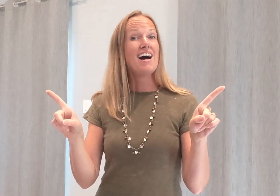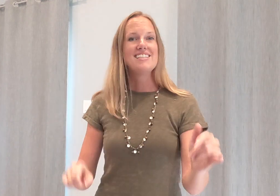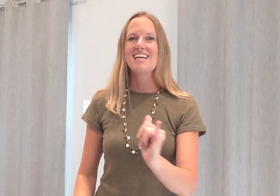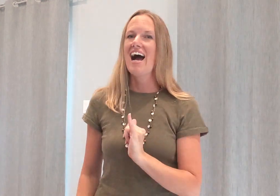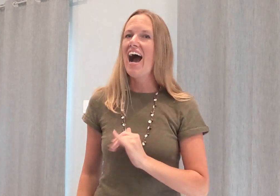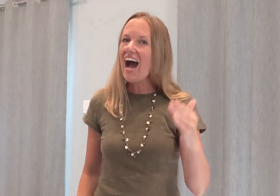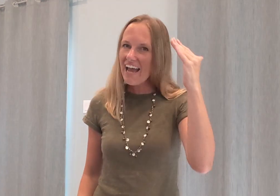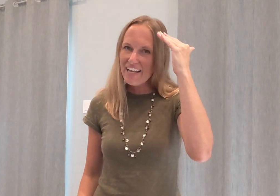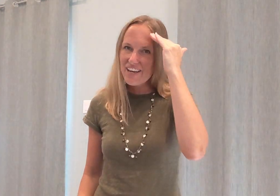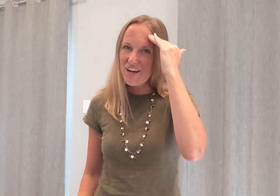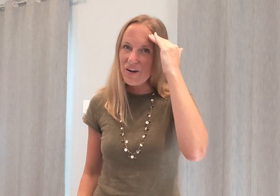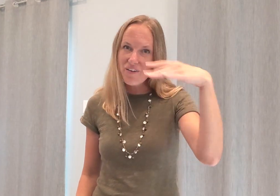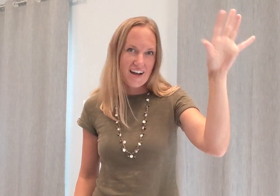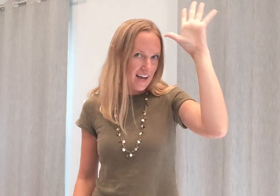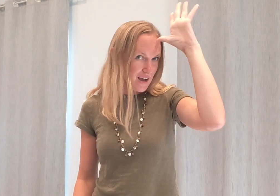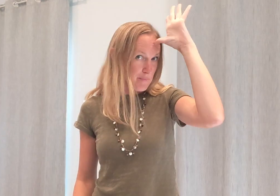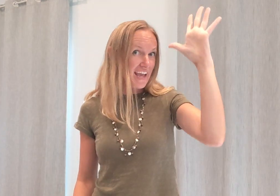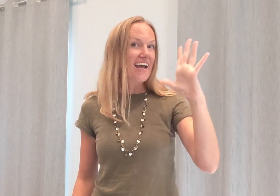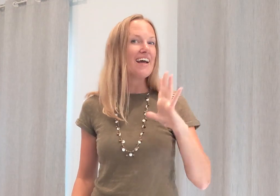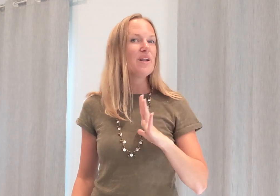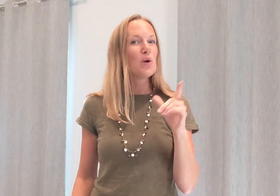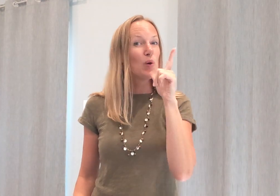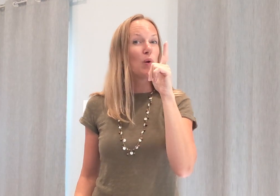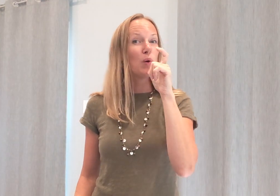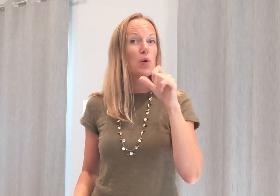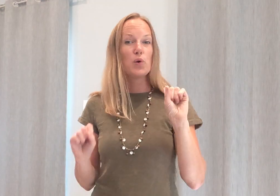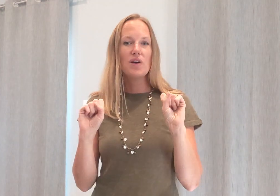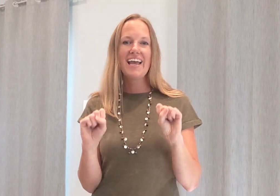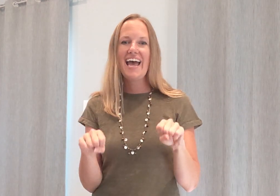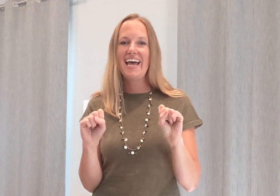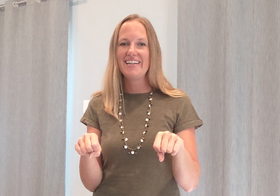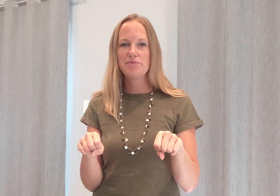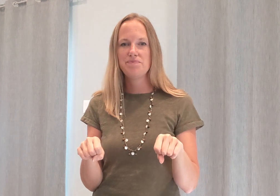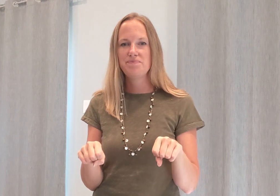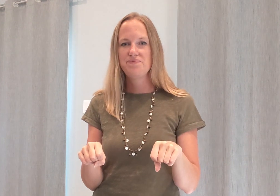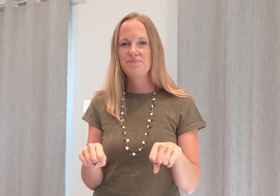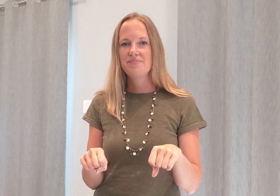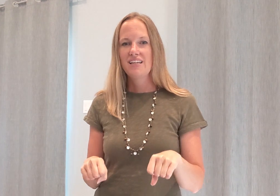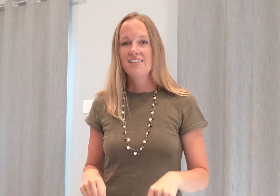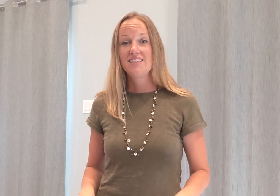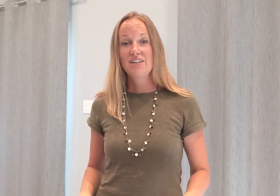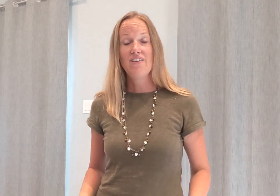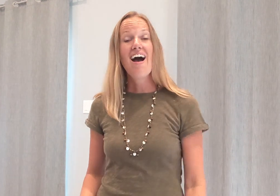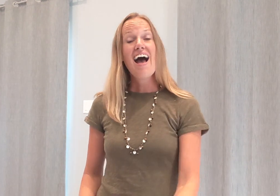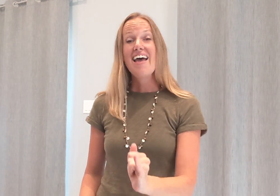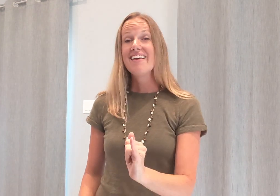but I know a man who can. So, and